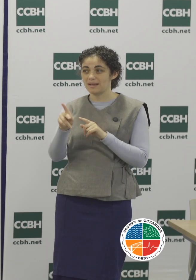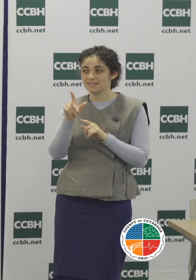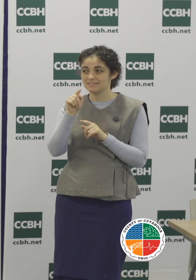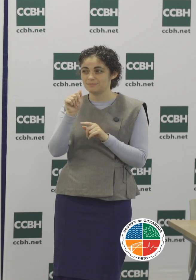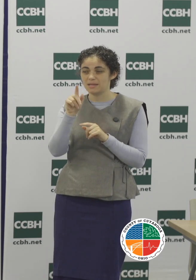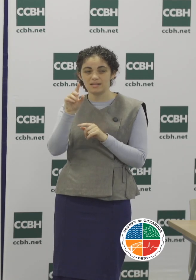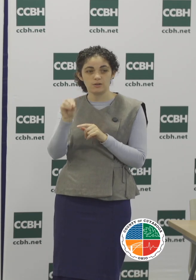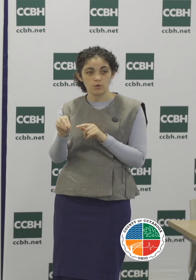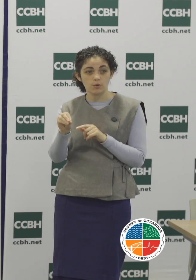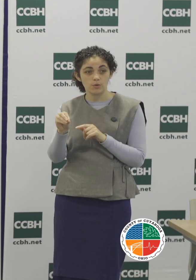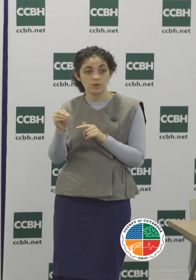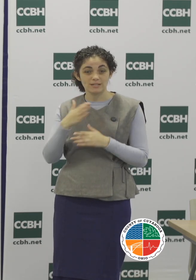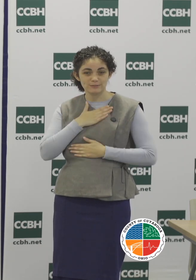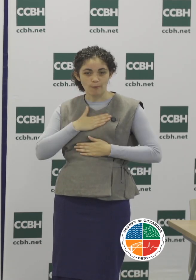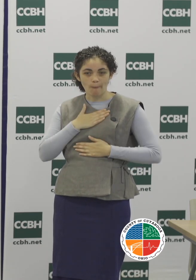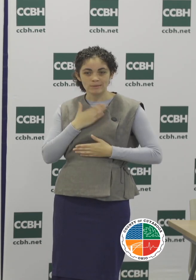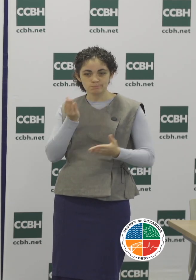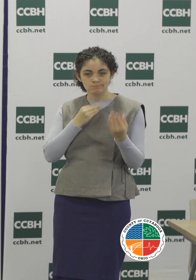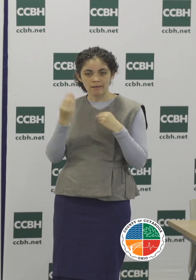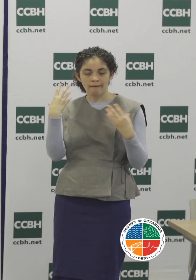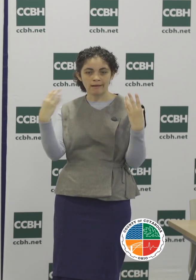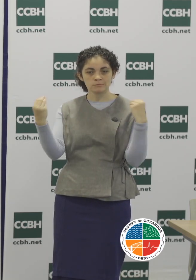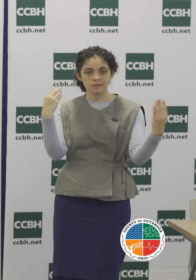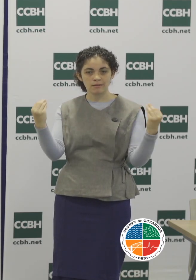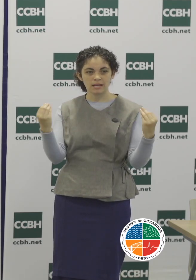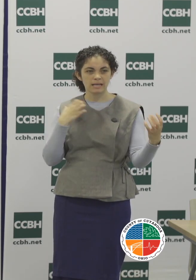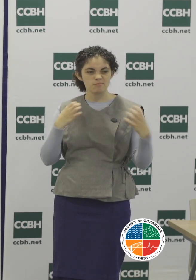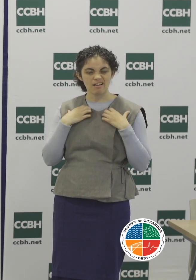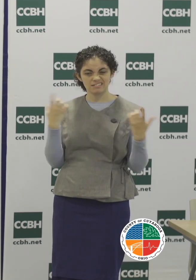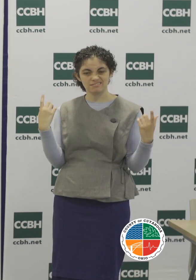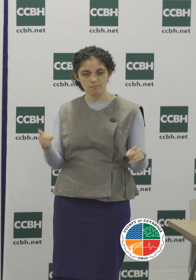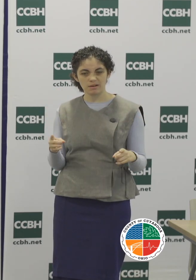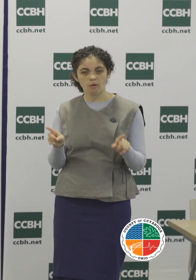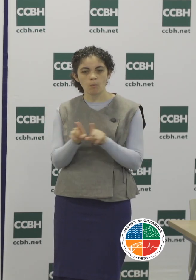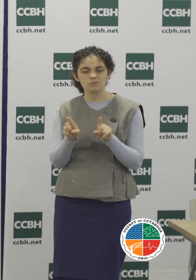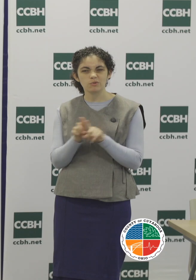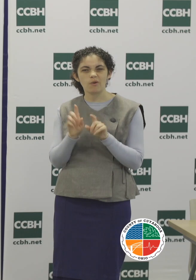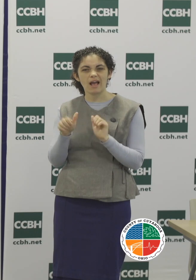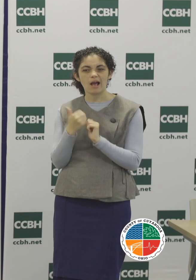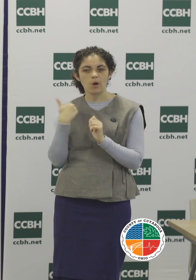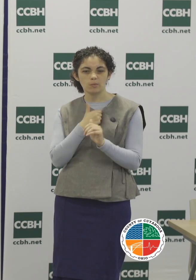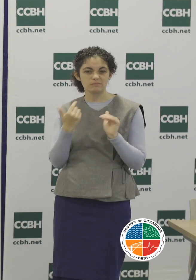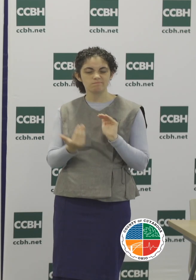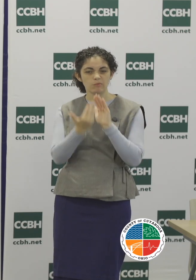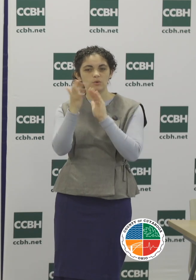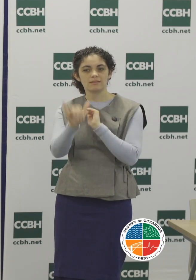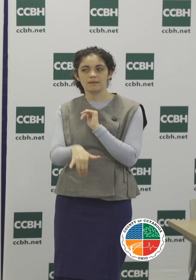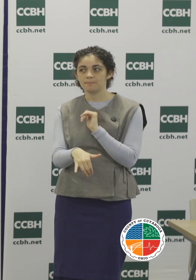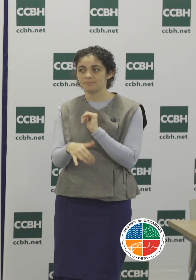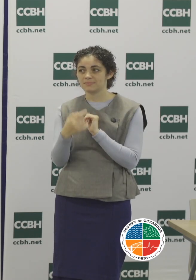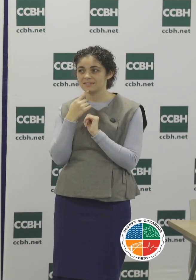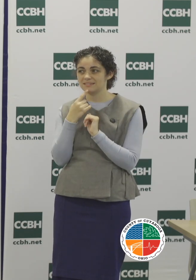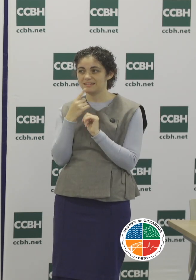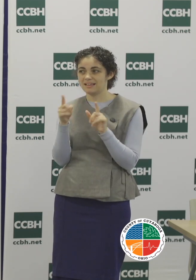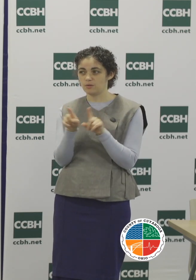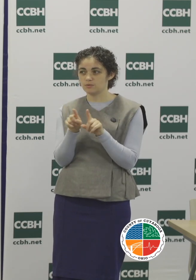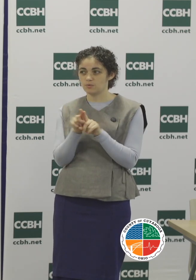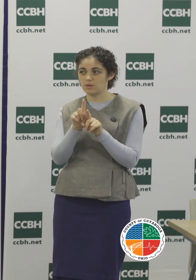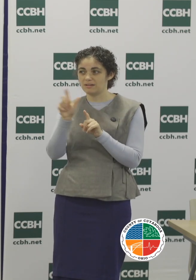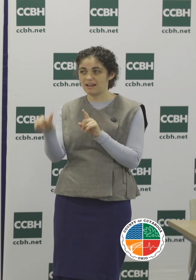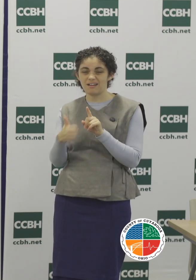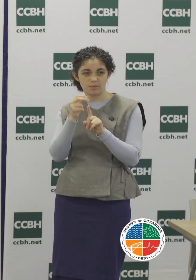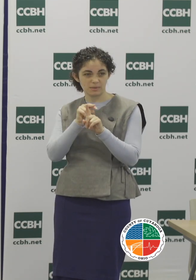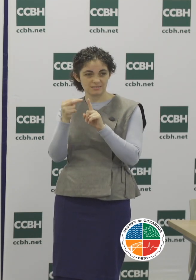to enjoy outside dining. What have the complaints looked like, and how have we addressed those? I can address also